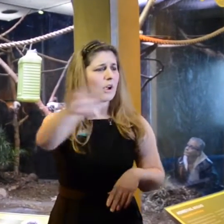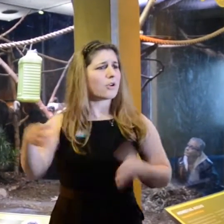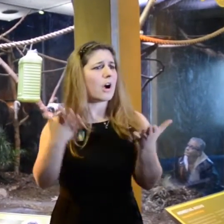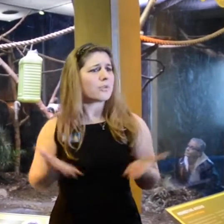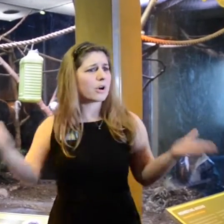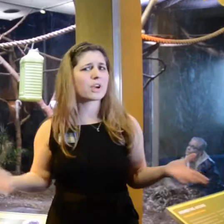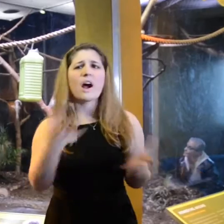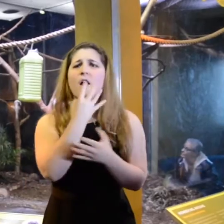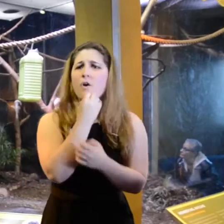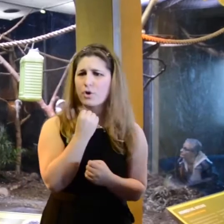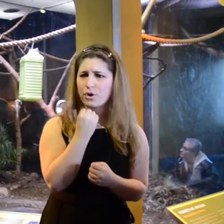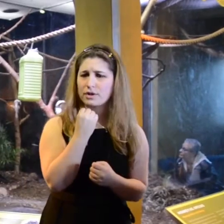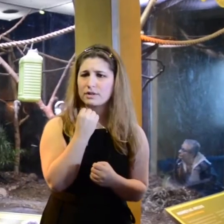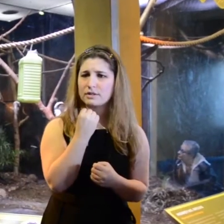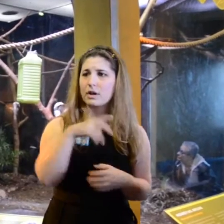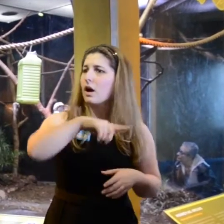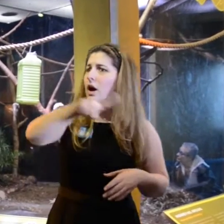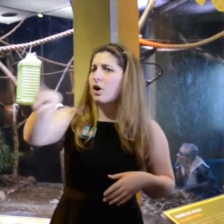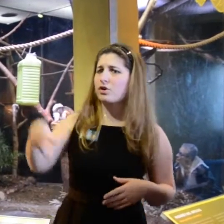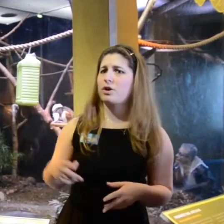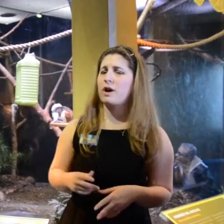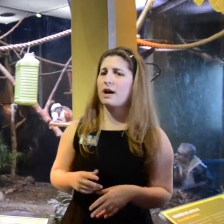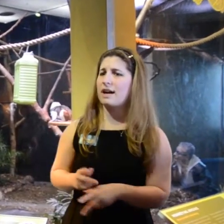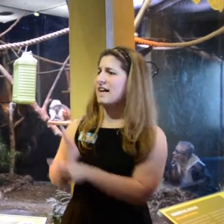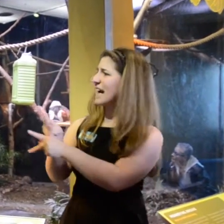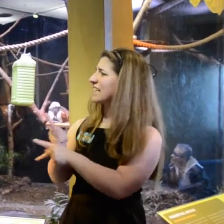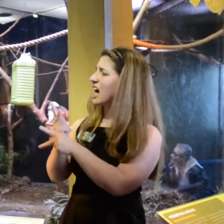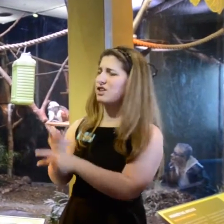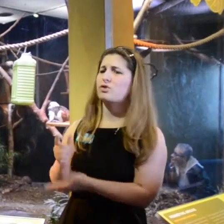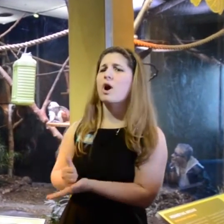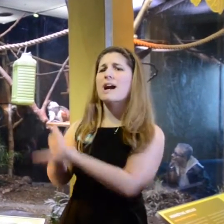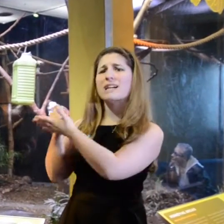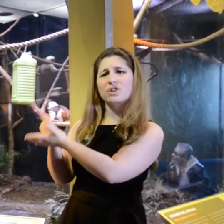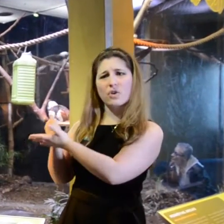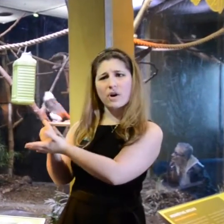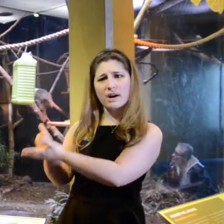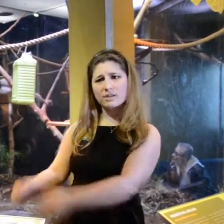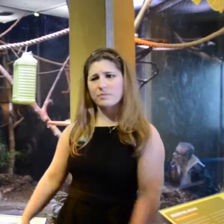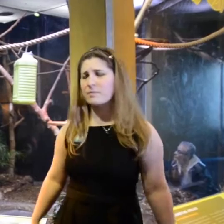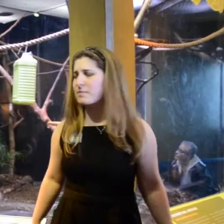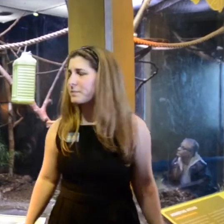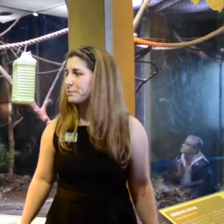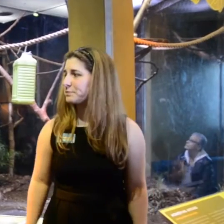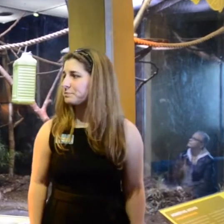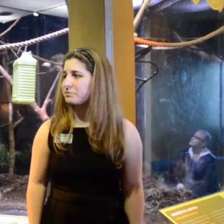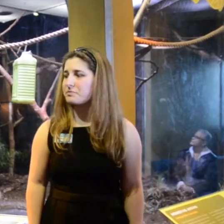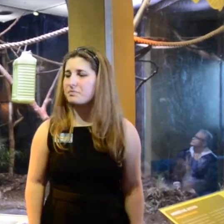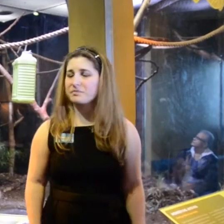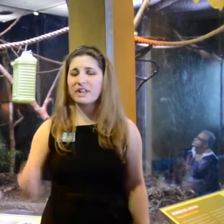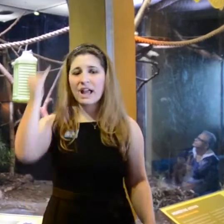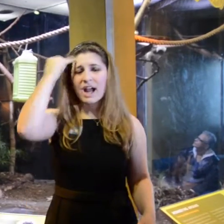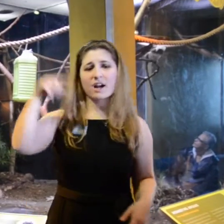wild habitat and in turn wild animals just like the cotton-top tamarinds. So keep that in mind guys. Now if you